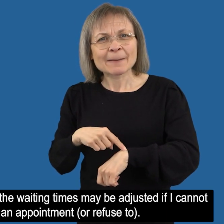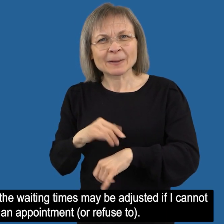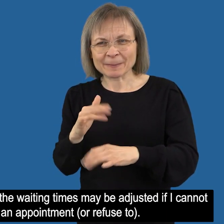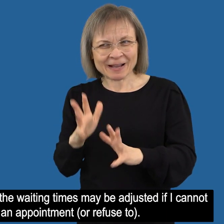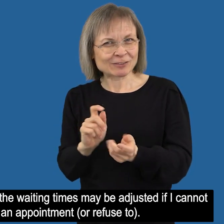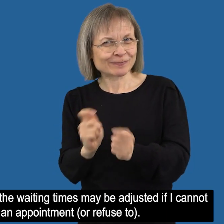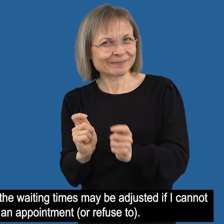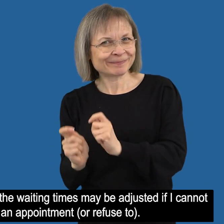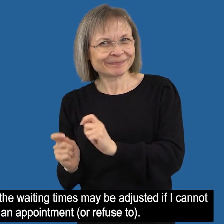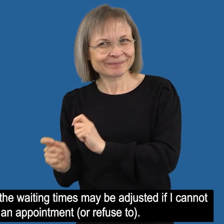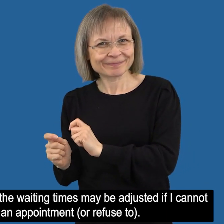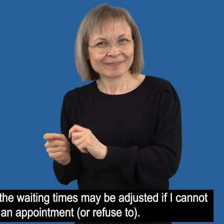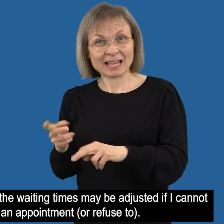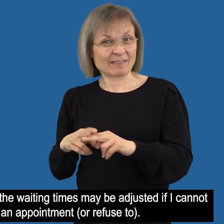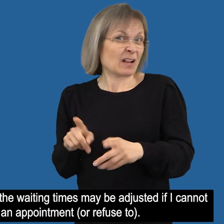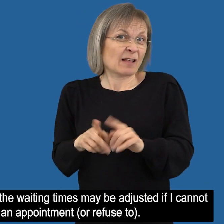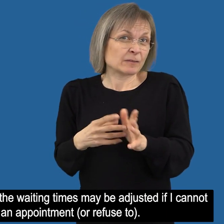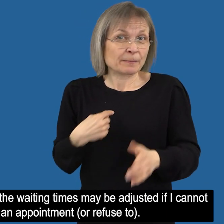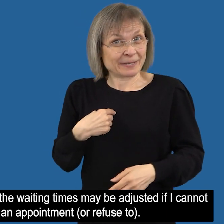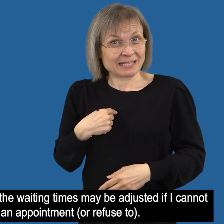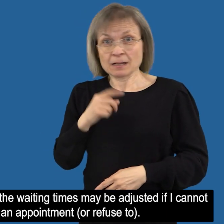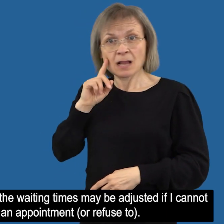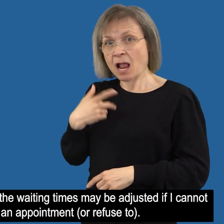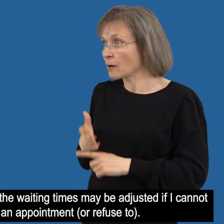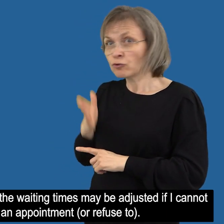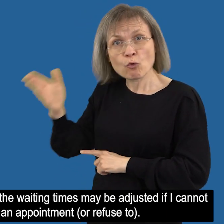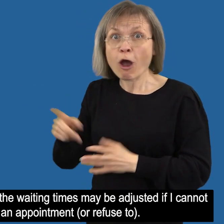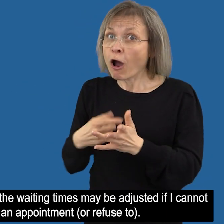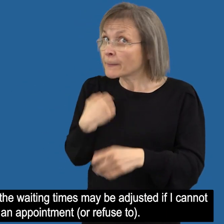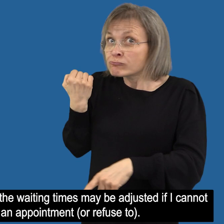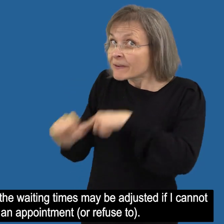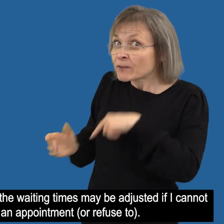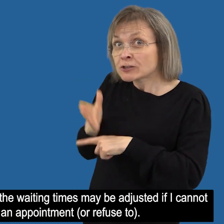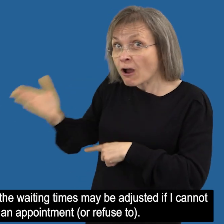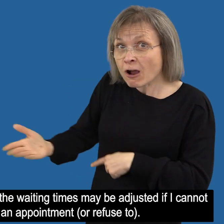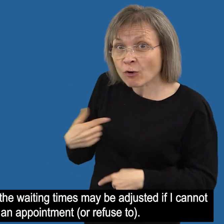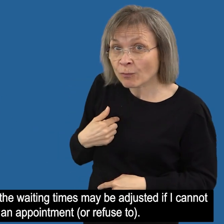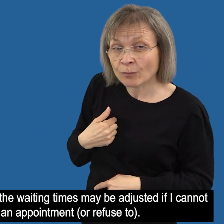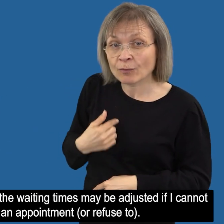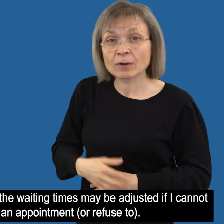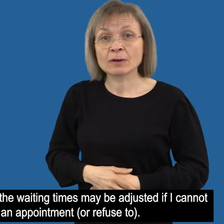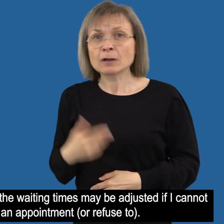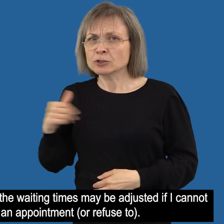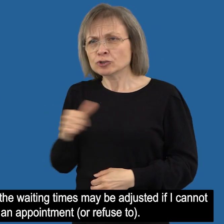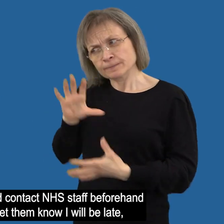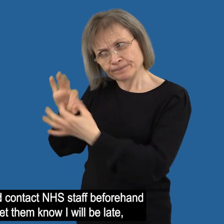In some situations, the waiting times may be adjusted if I cannot attend an appointment or refuse to.